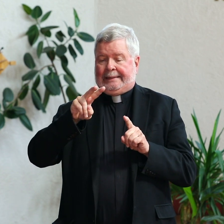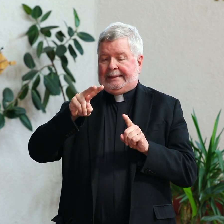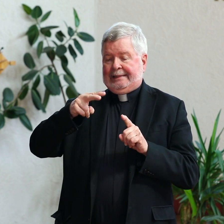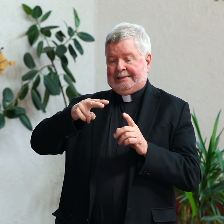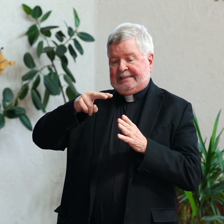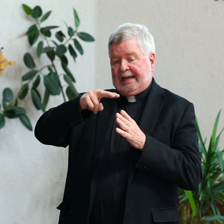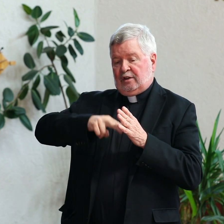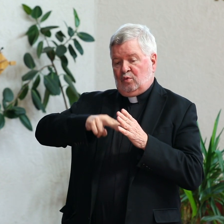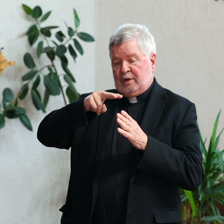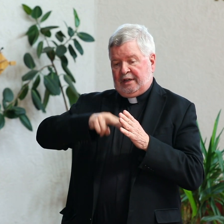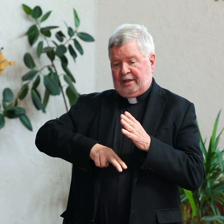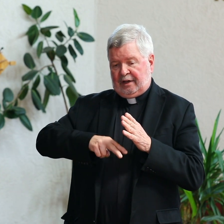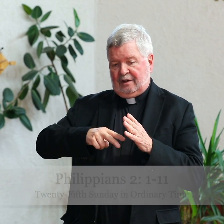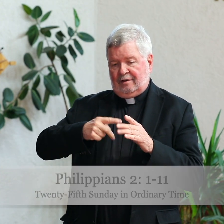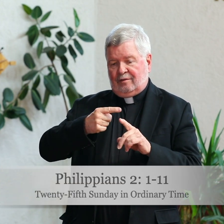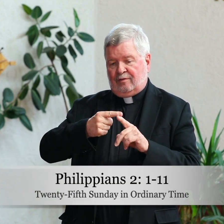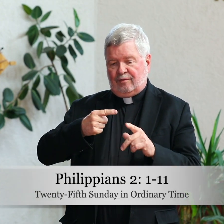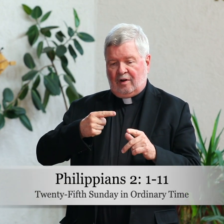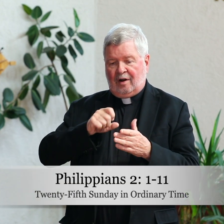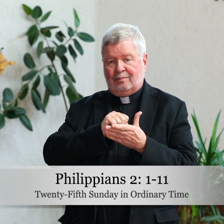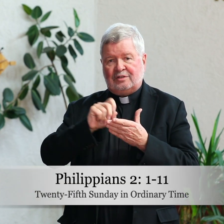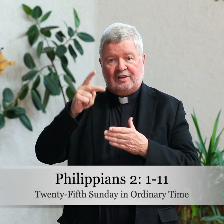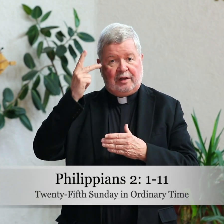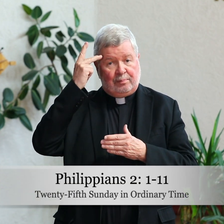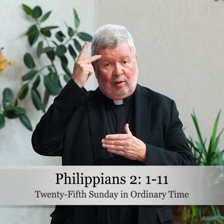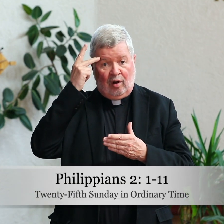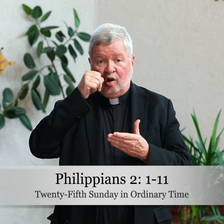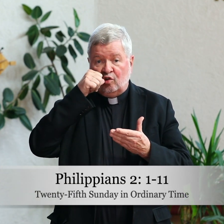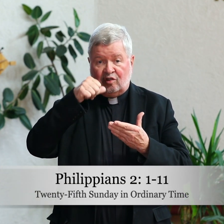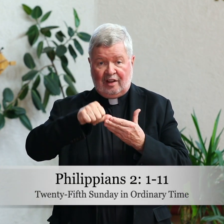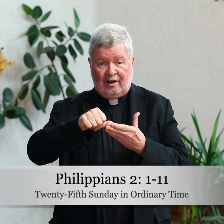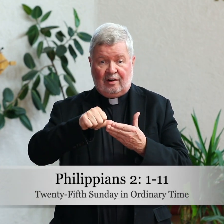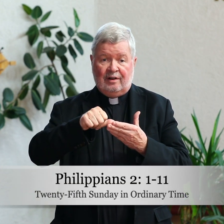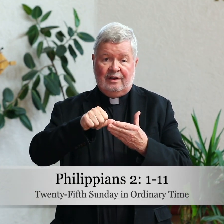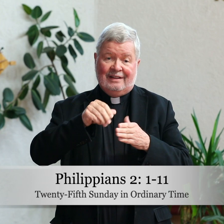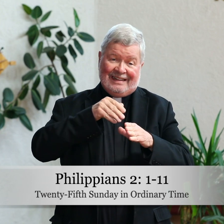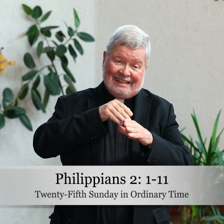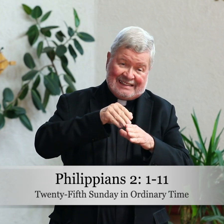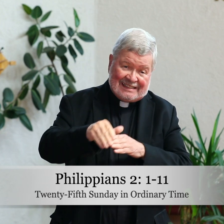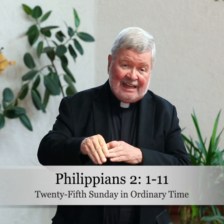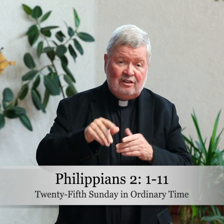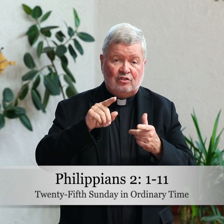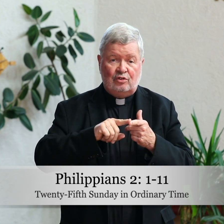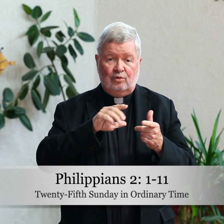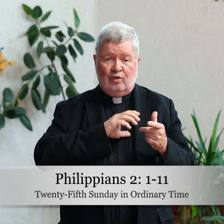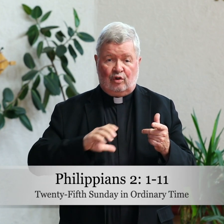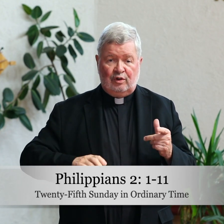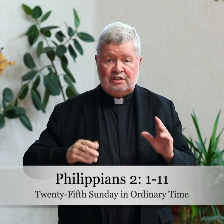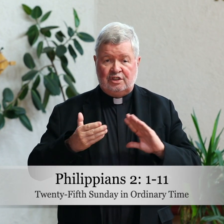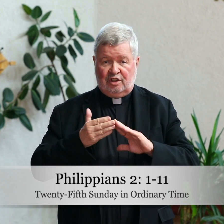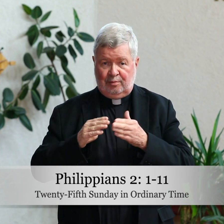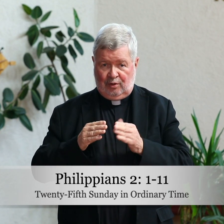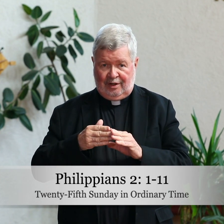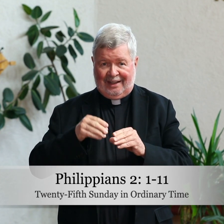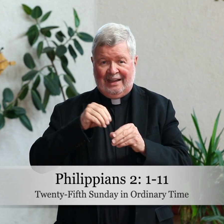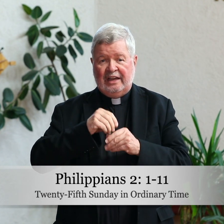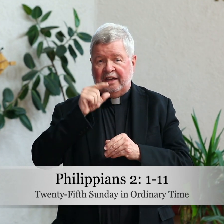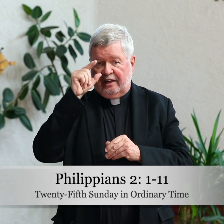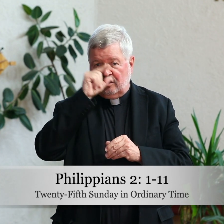in the second reading from St. Paul's letter that he sent to the Christian community in the